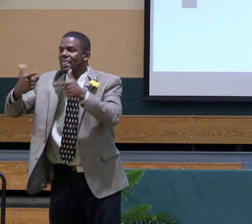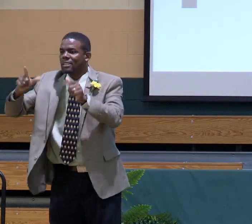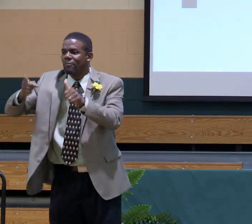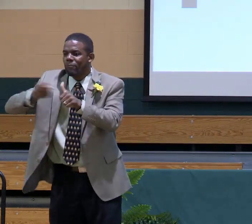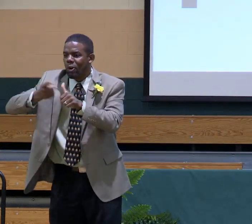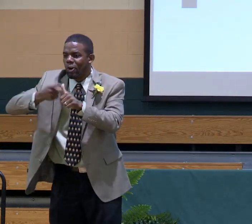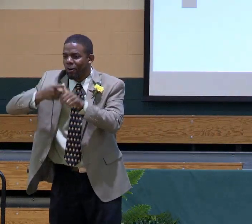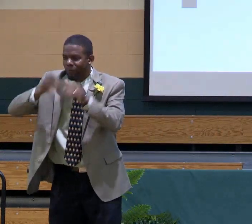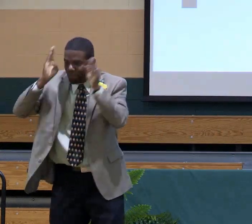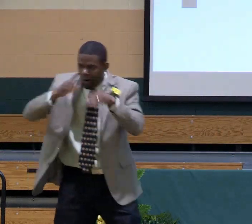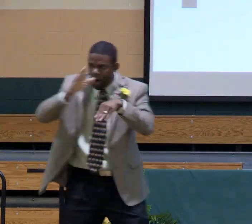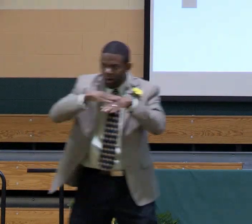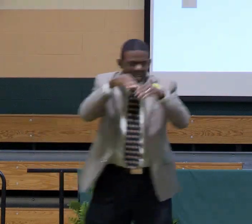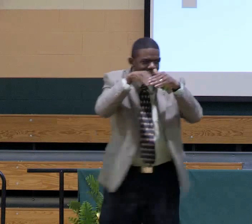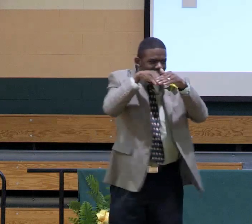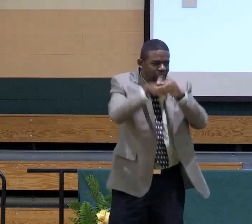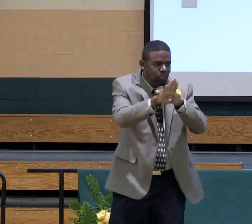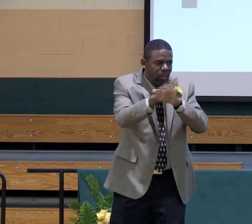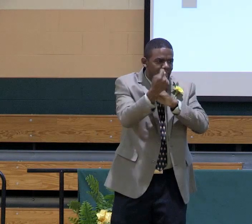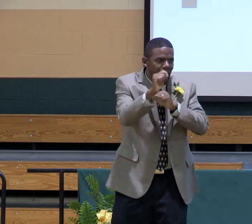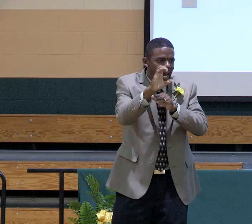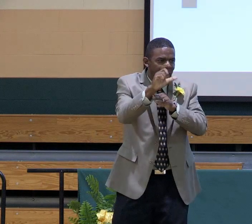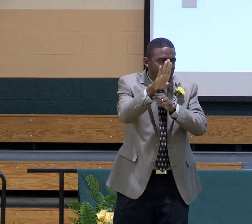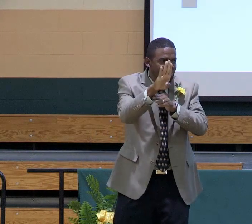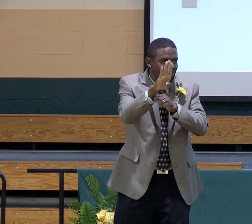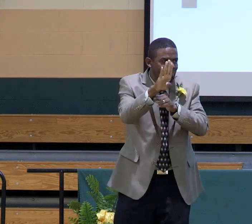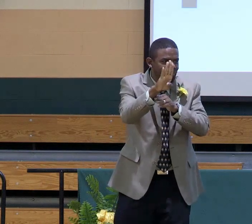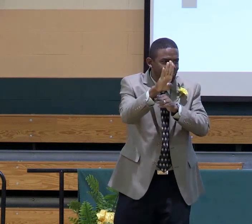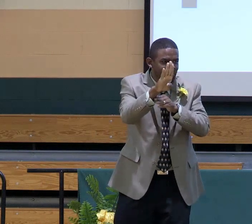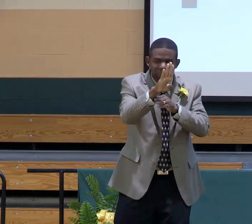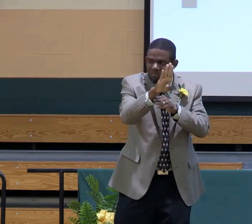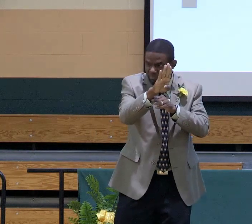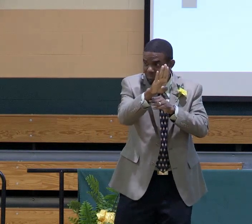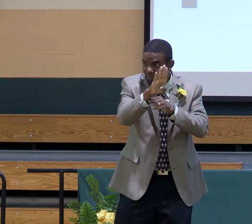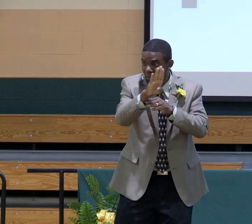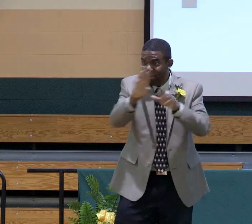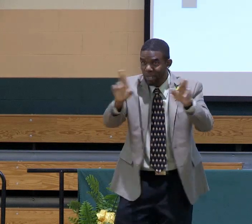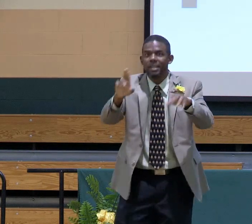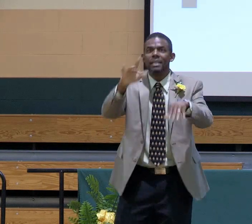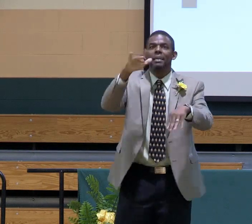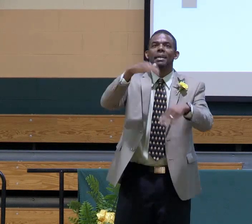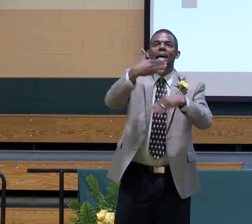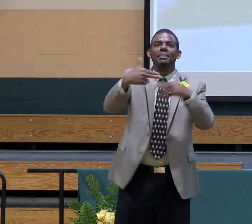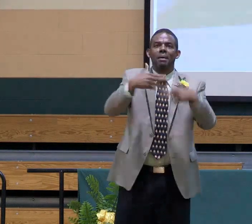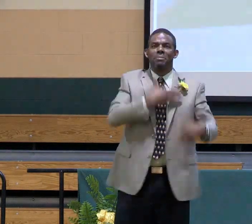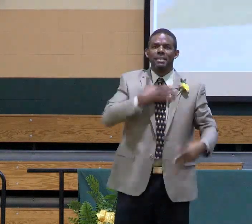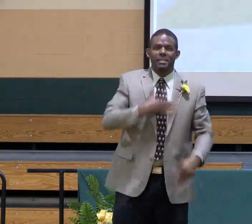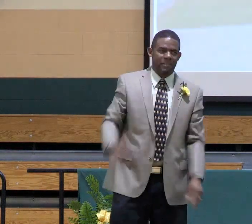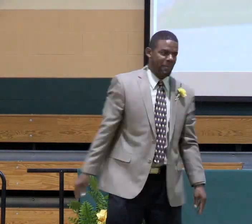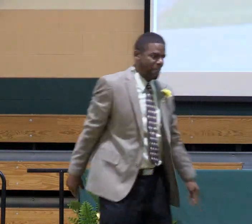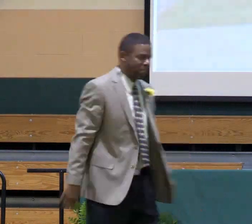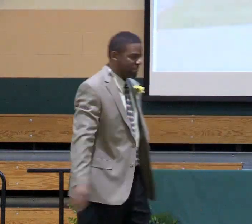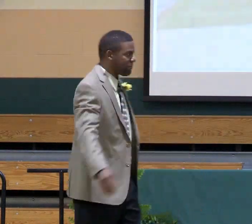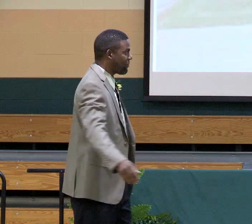leave. So let's look at that enter the cub part first, okay? Here we go.